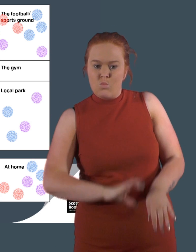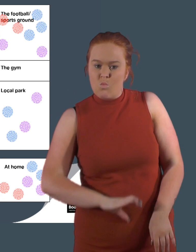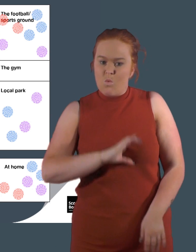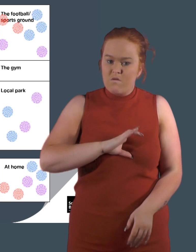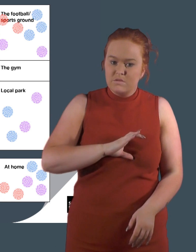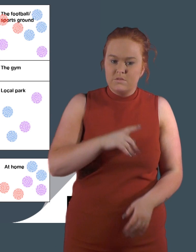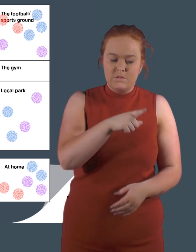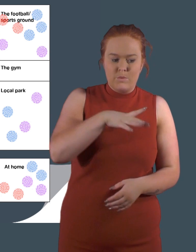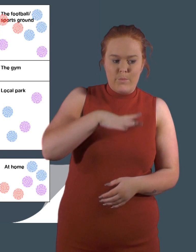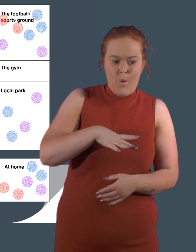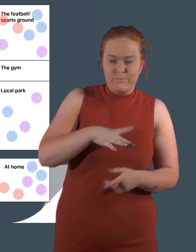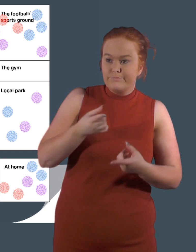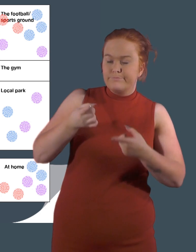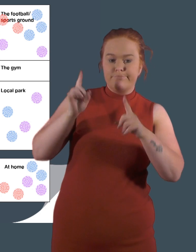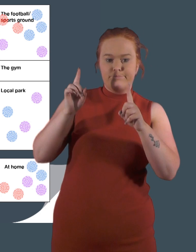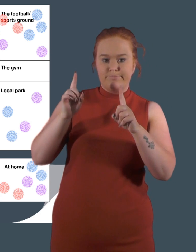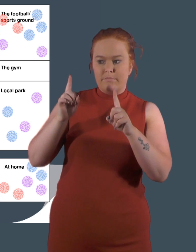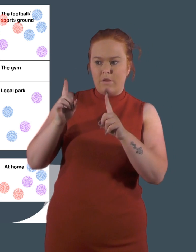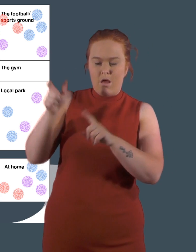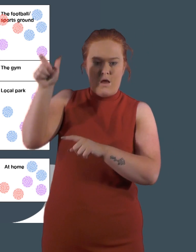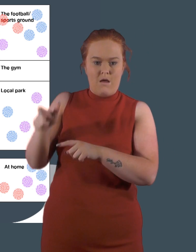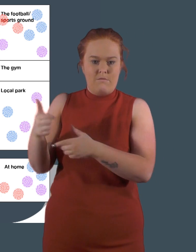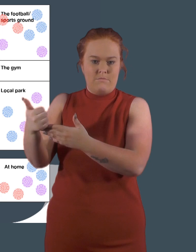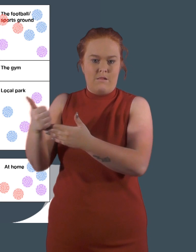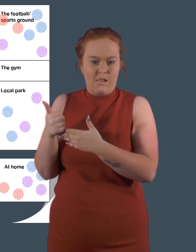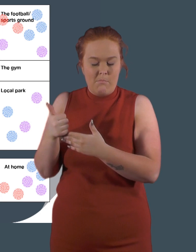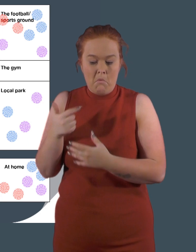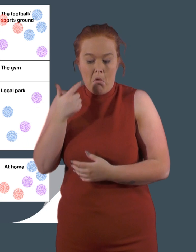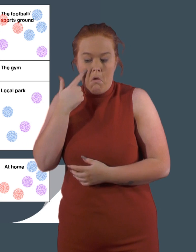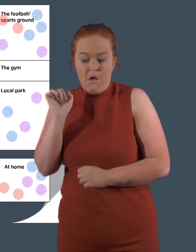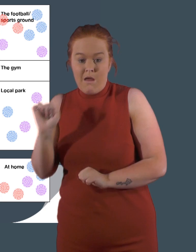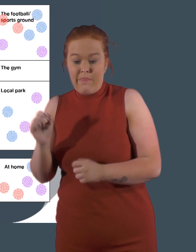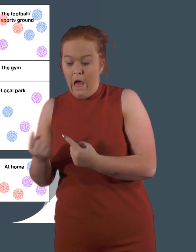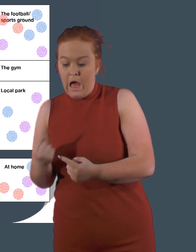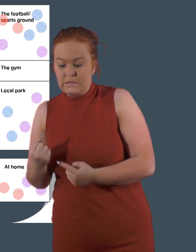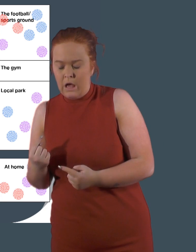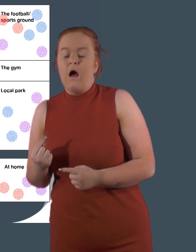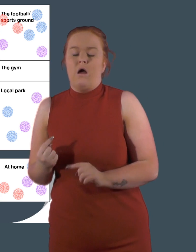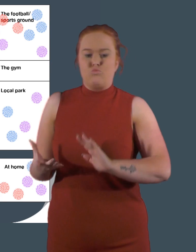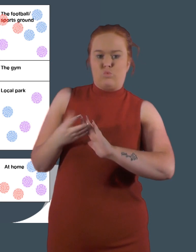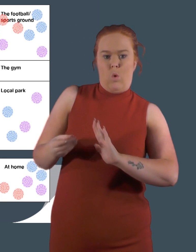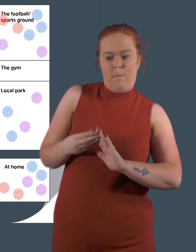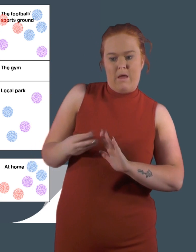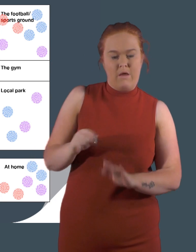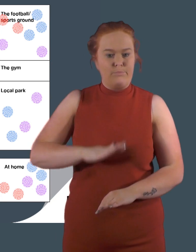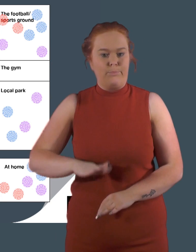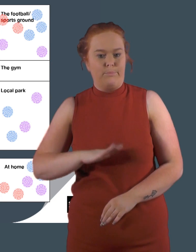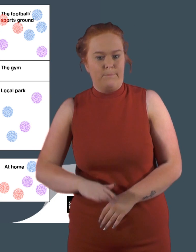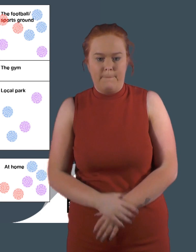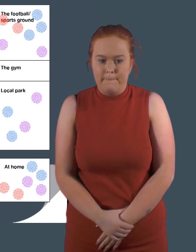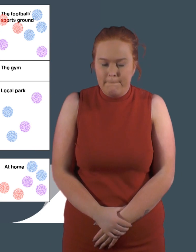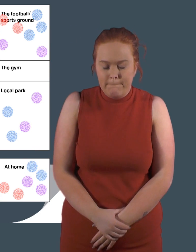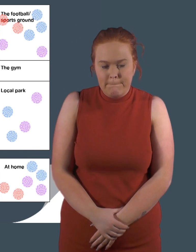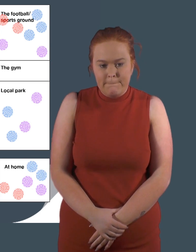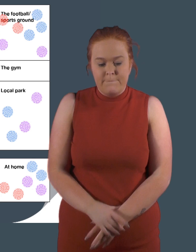The learners are copying what the tutor has written. However, when you look a bit more closely, you'll see that the purple marks,